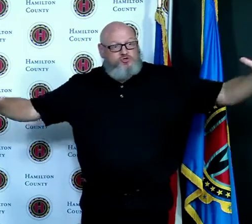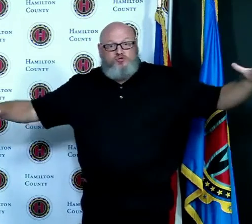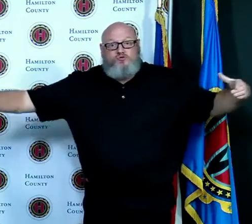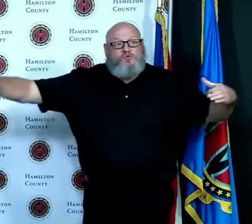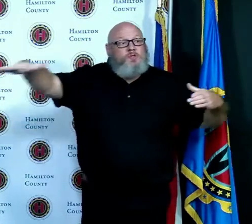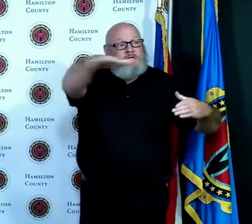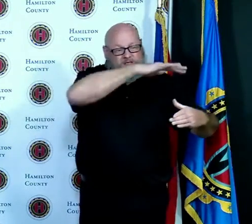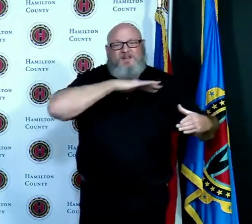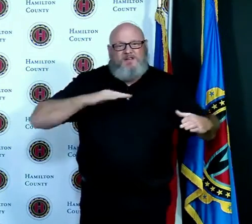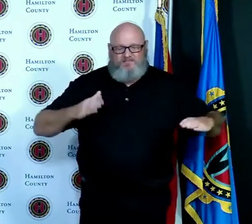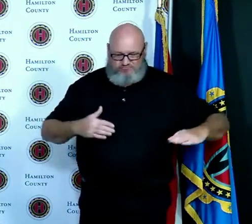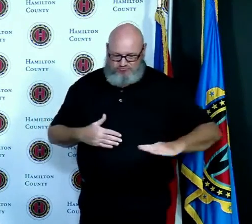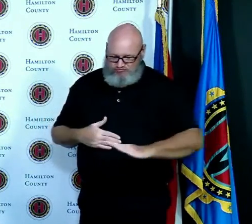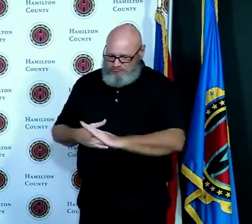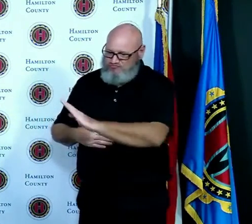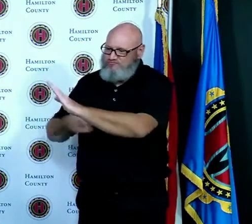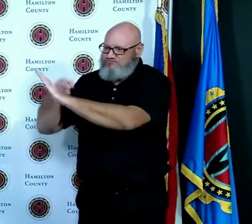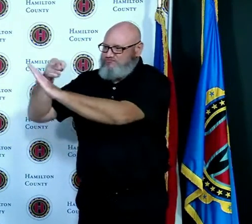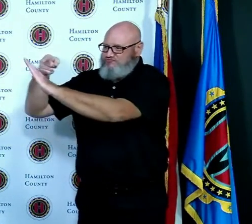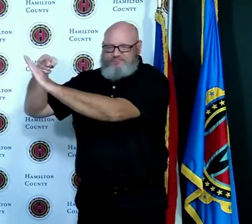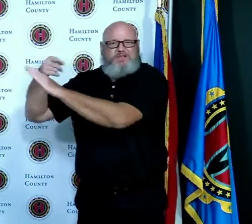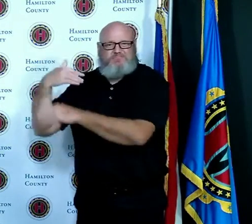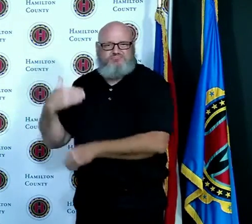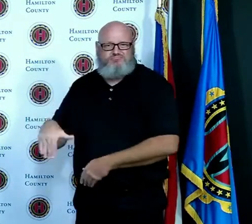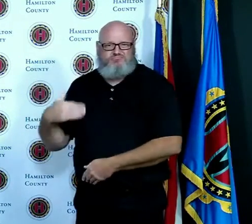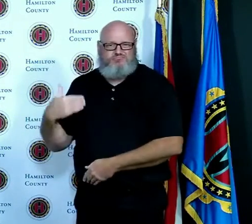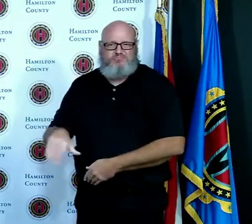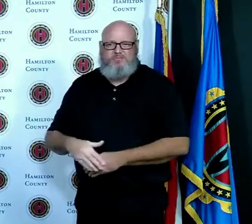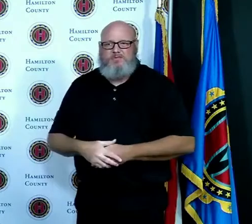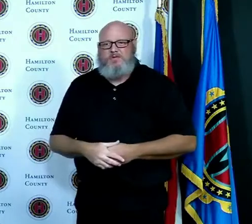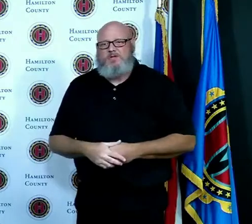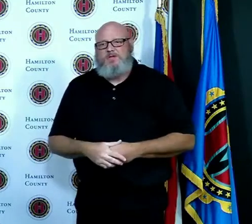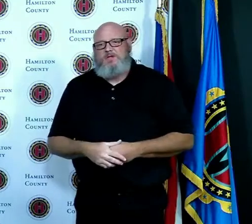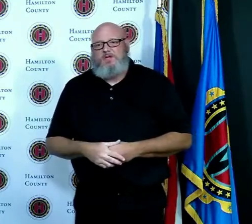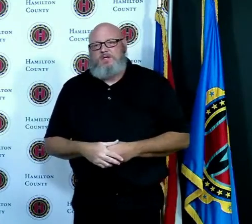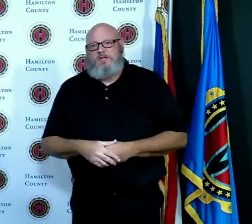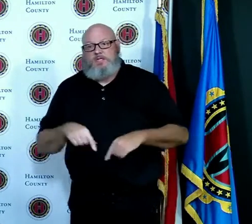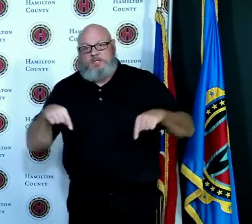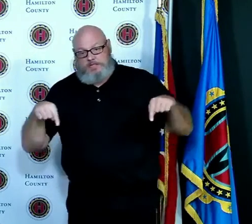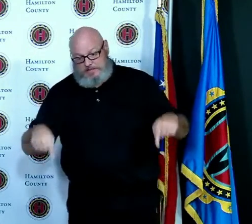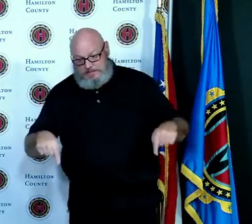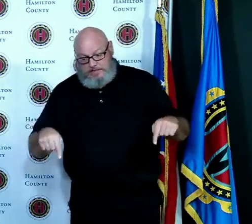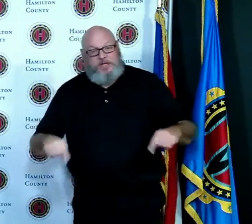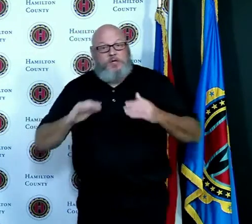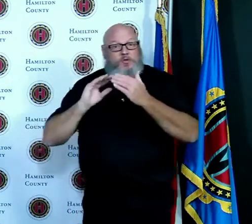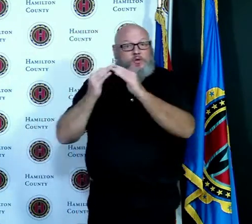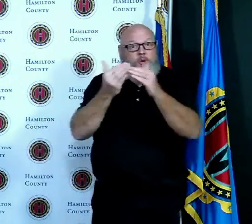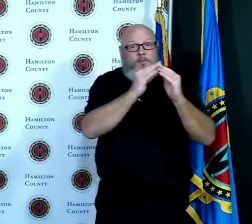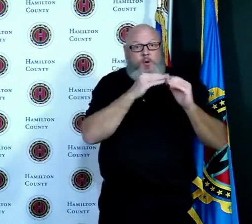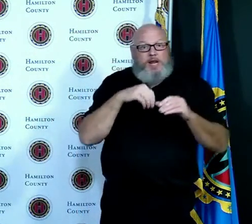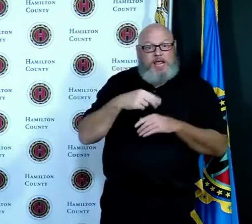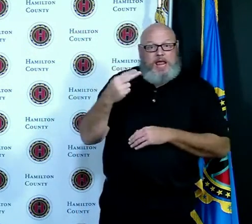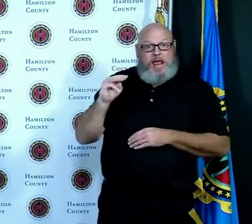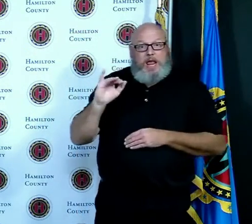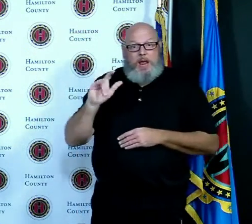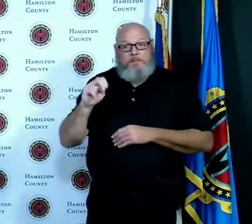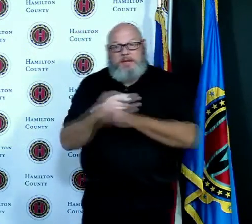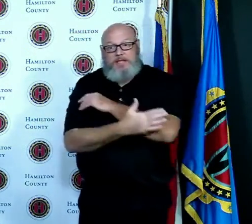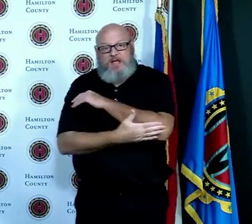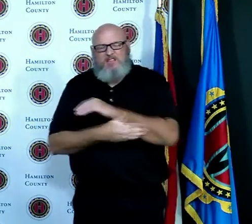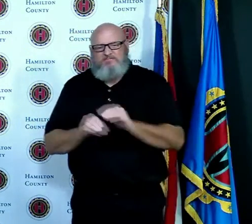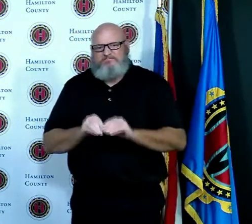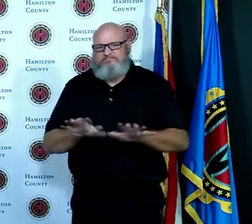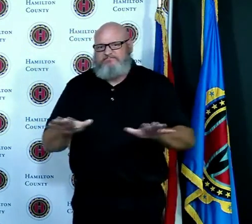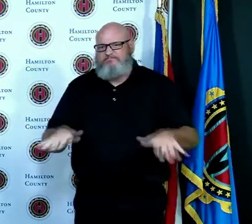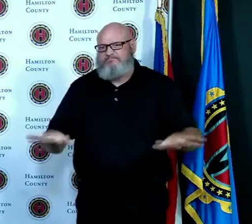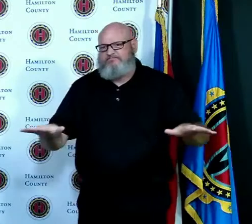to be significant community spread throughout Hamilton County, so this should be a constant reminder that we need to really guard our activities to